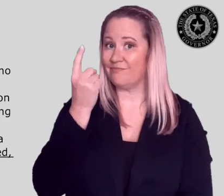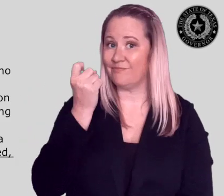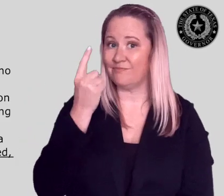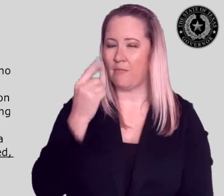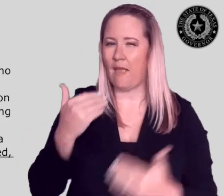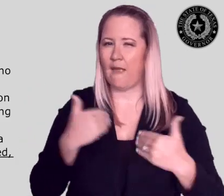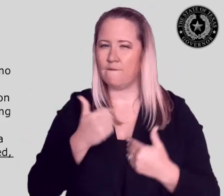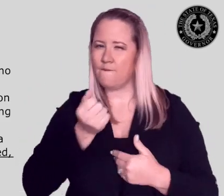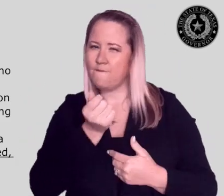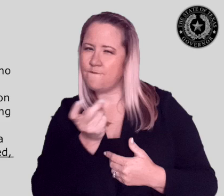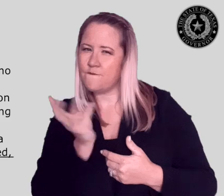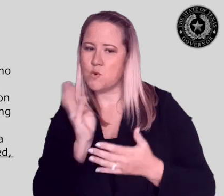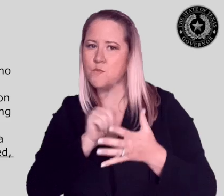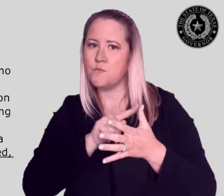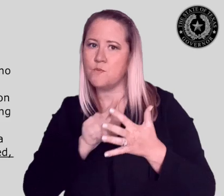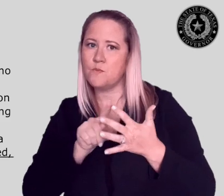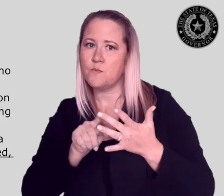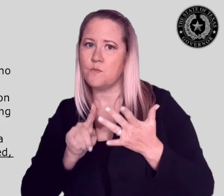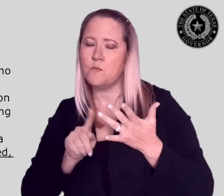however, that